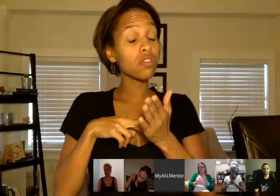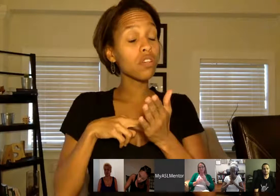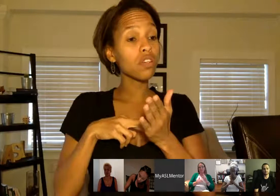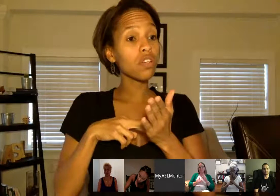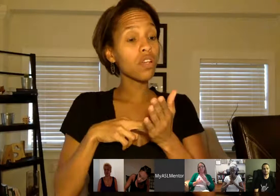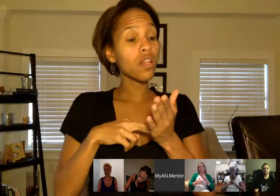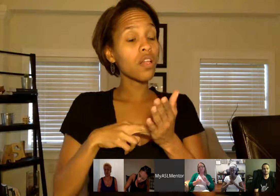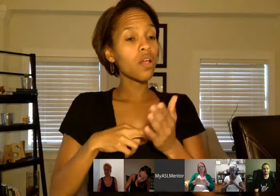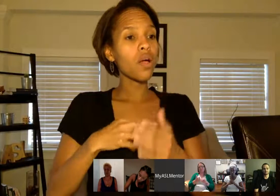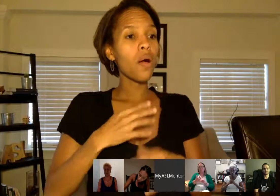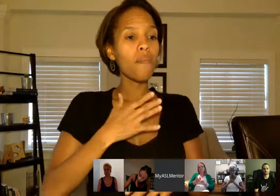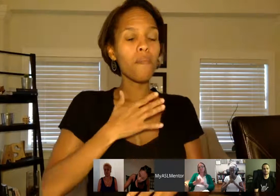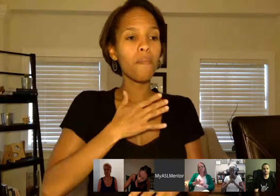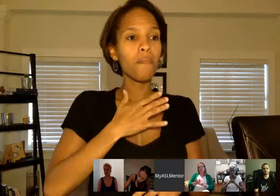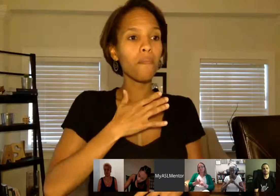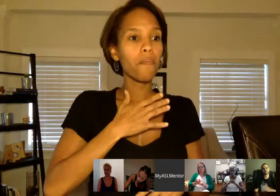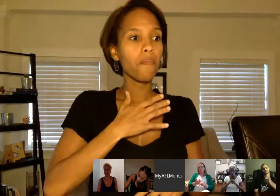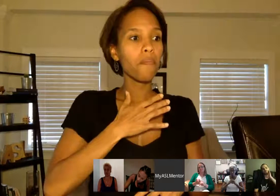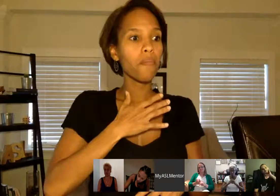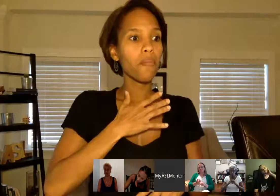Rules.